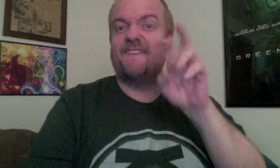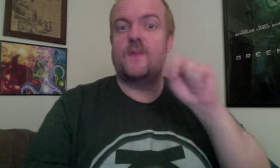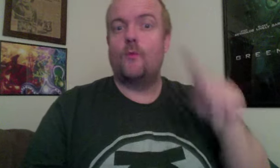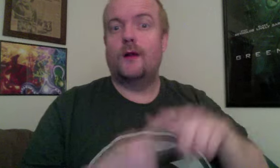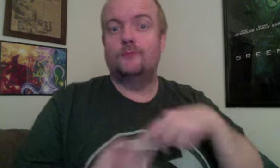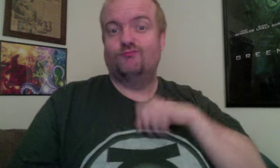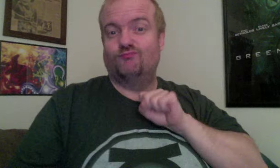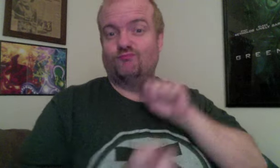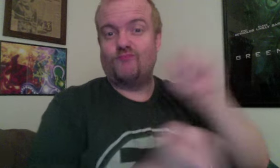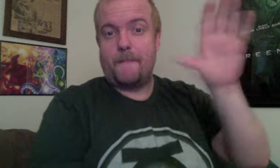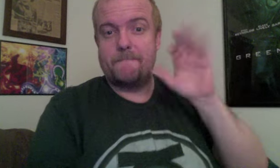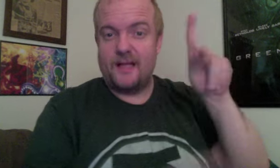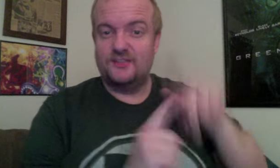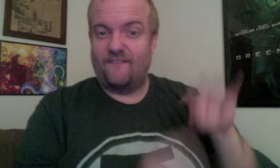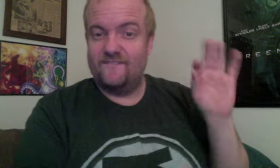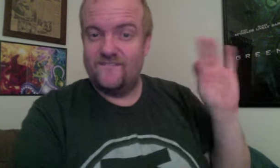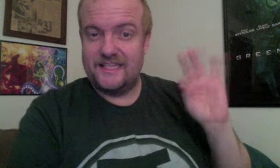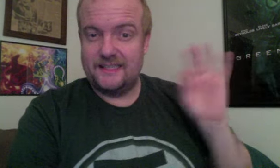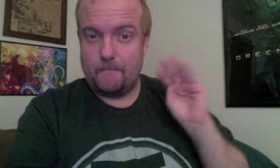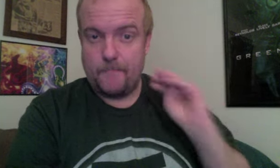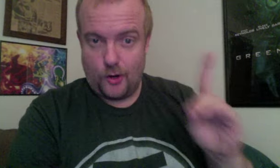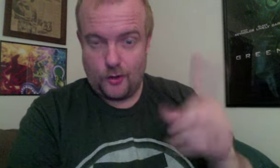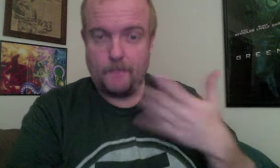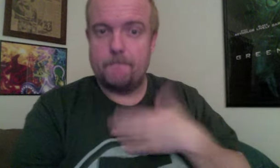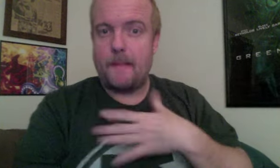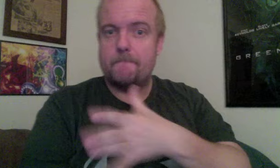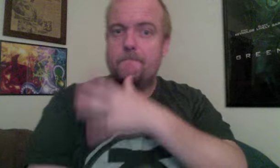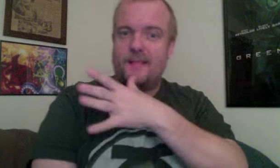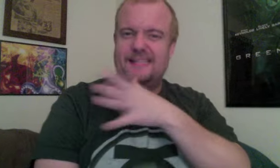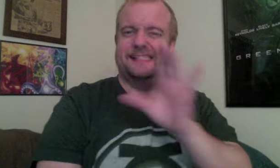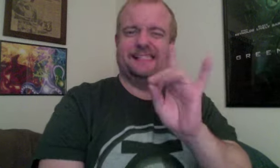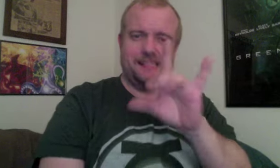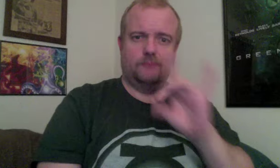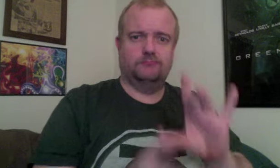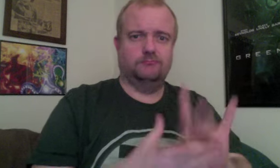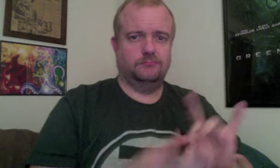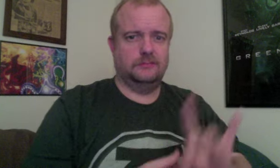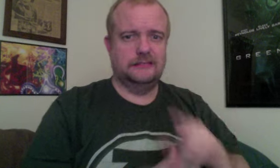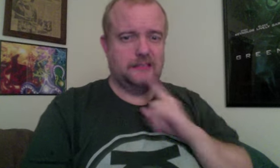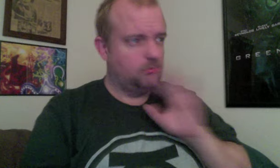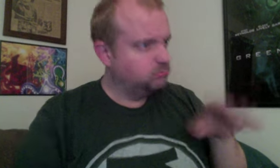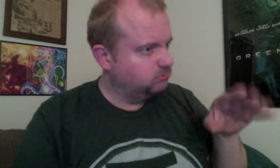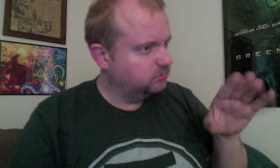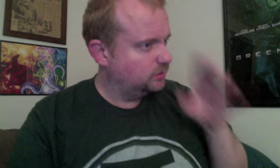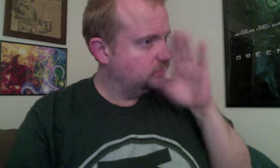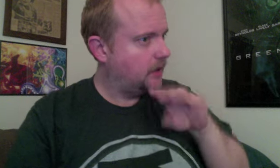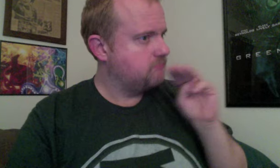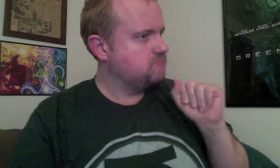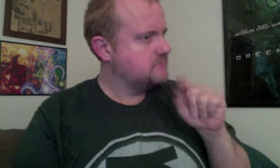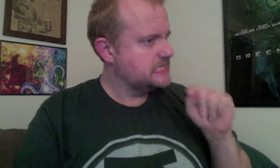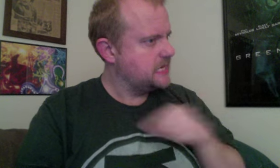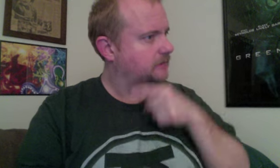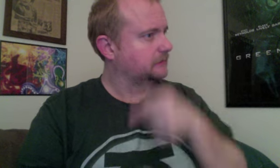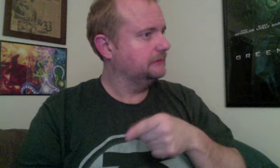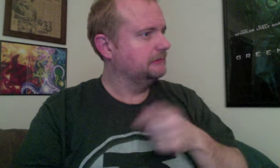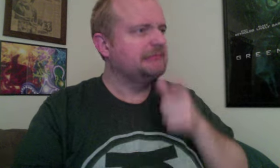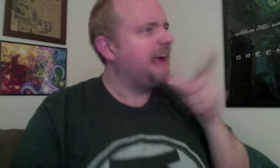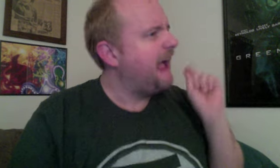capsules, and individually numbered certificates of authenticity. Plus, the entire Operation Geronimo military briefing